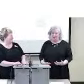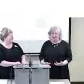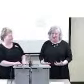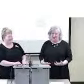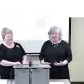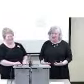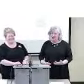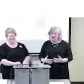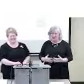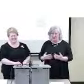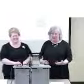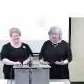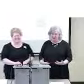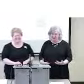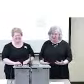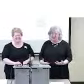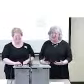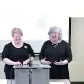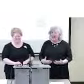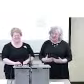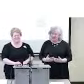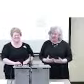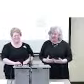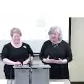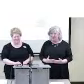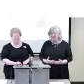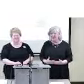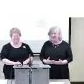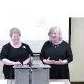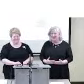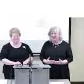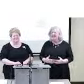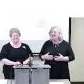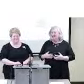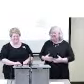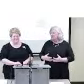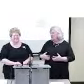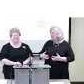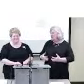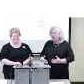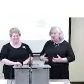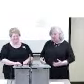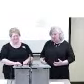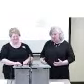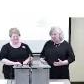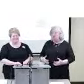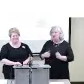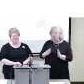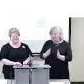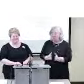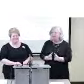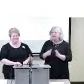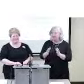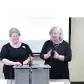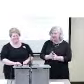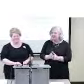believe you can do it we know your parents believe you can do it and your teachers believe that you can do it these goals are achievable so